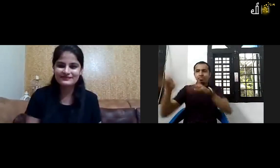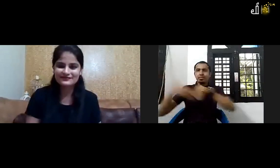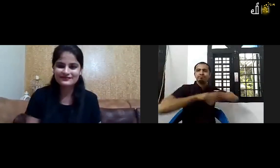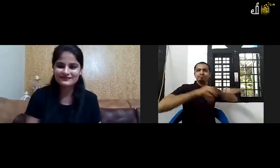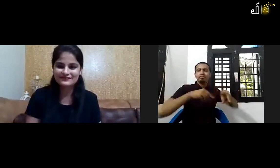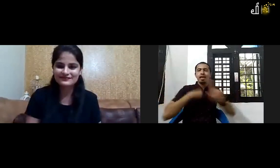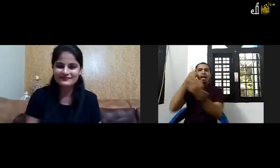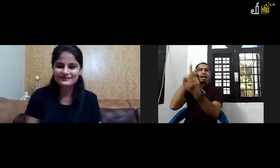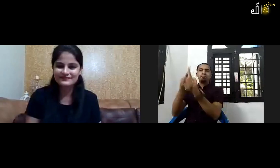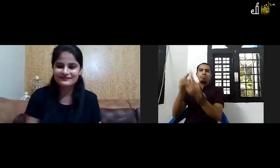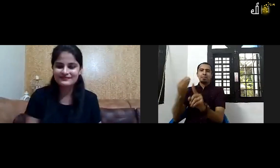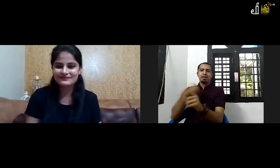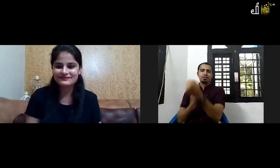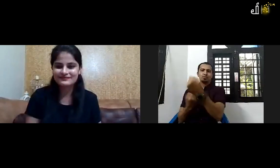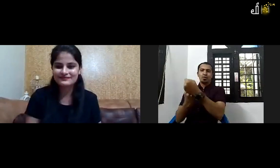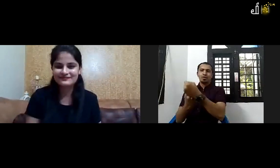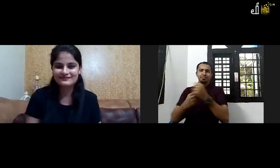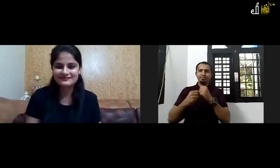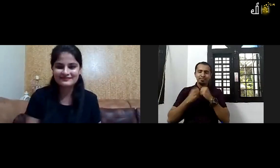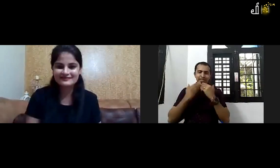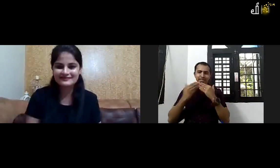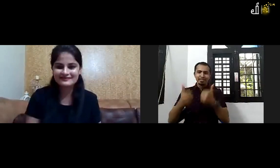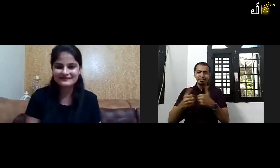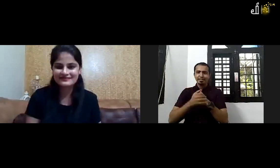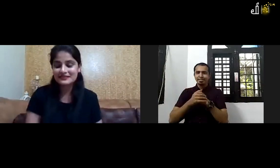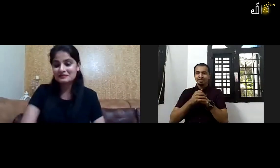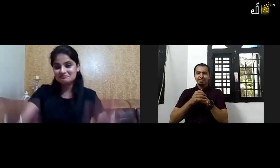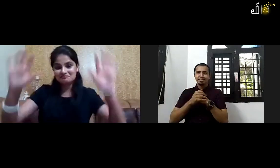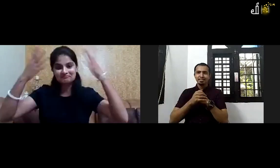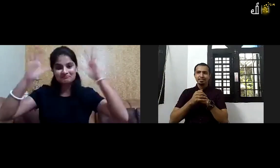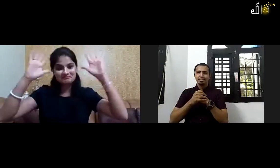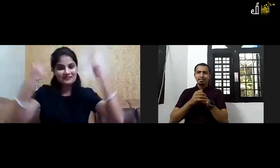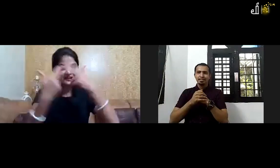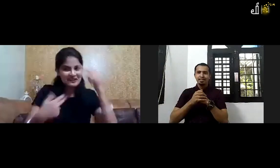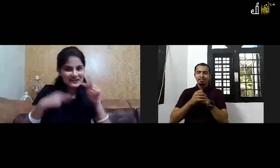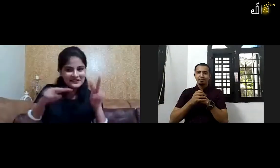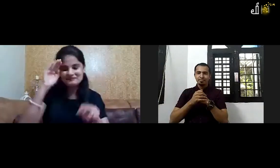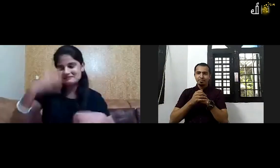more information spreading across. This was really our aim, and I support that.